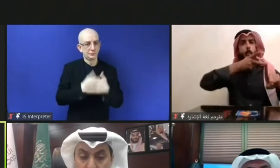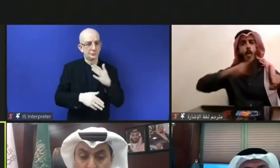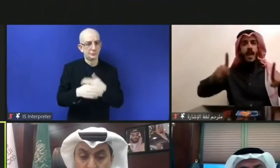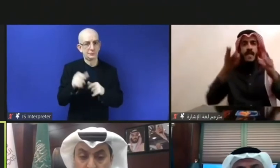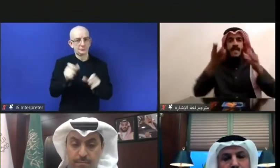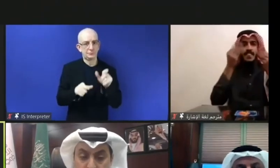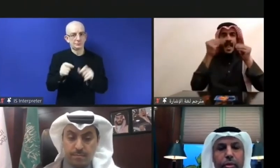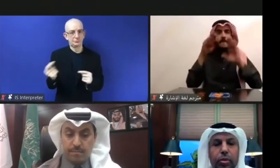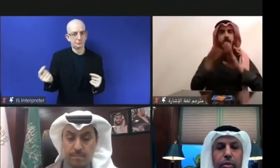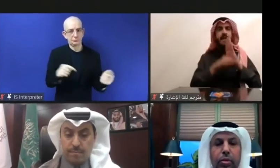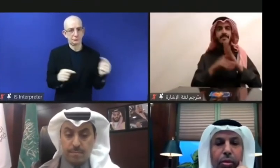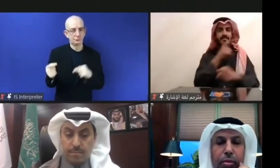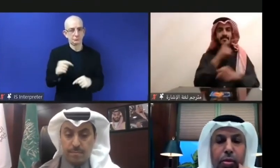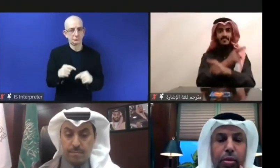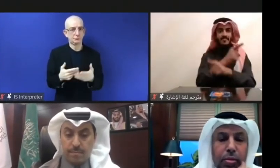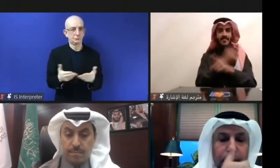programs